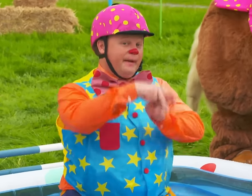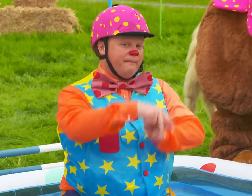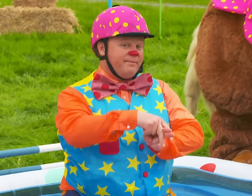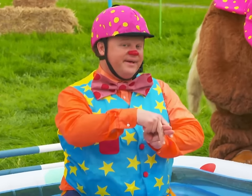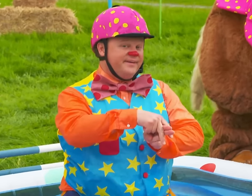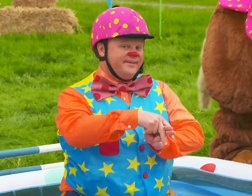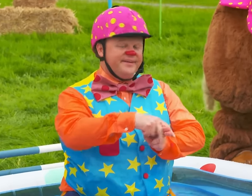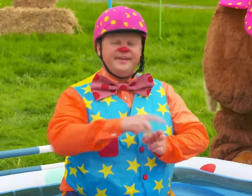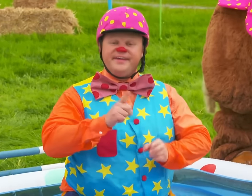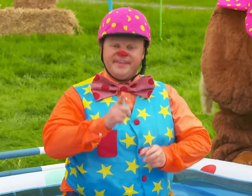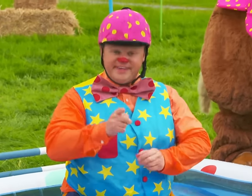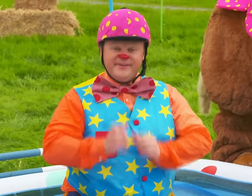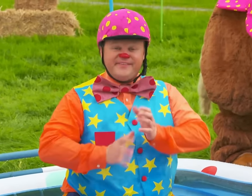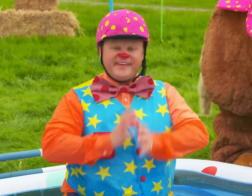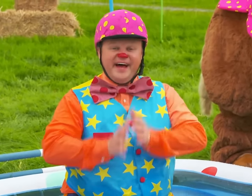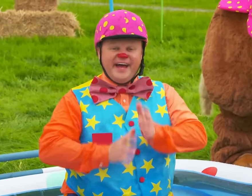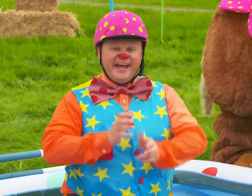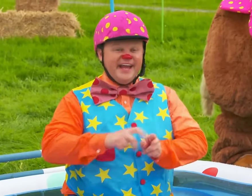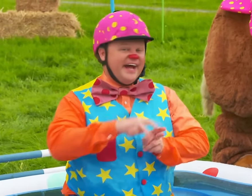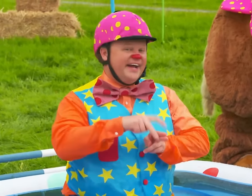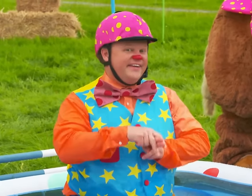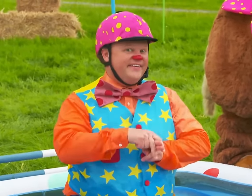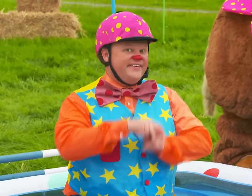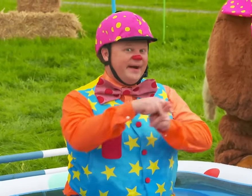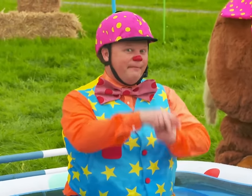jump. U sign. Jump.